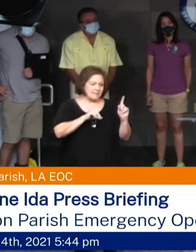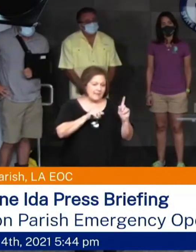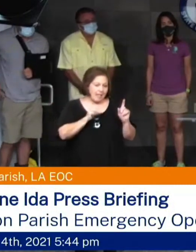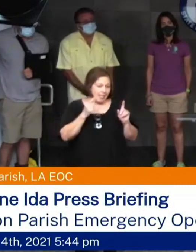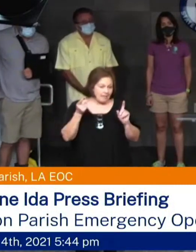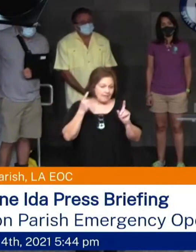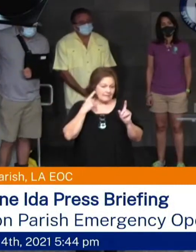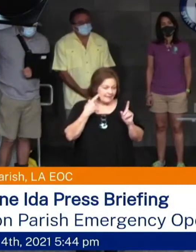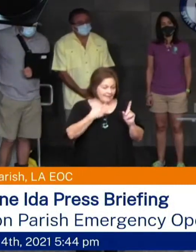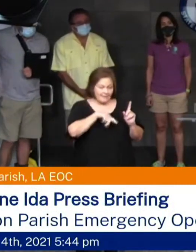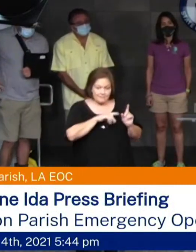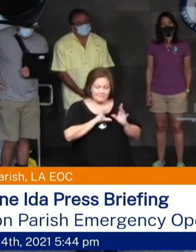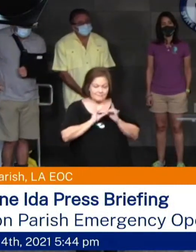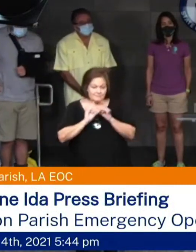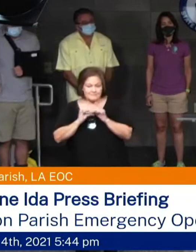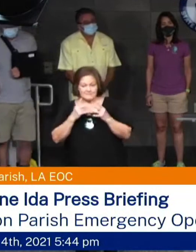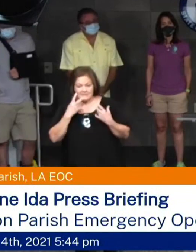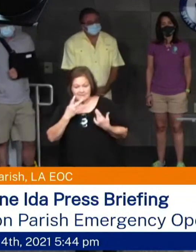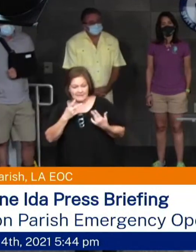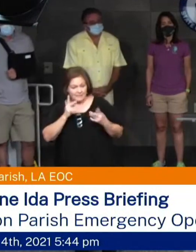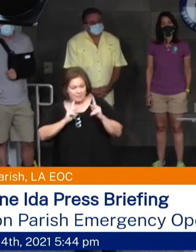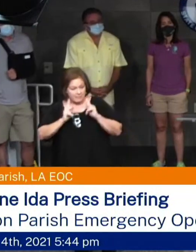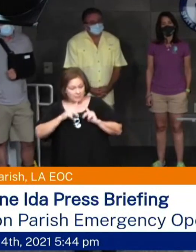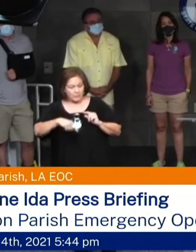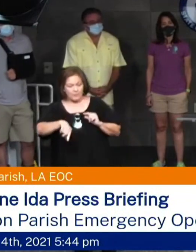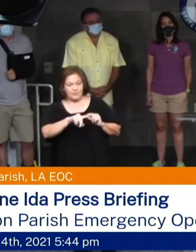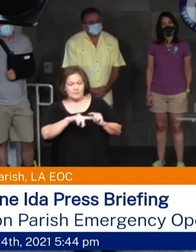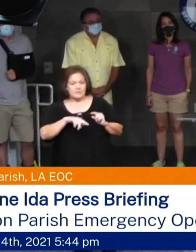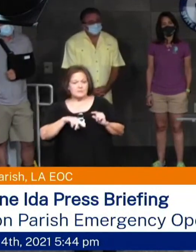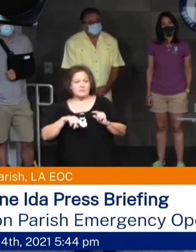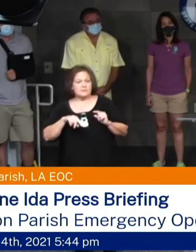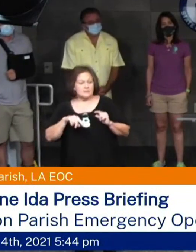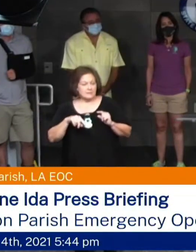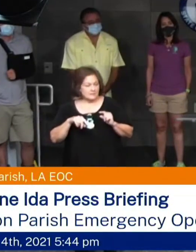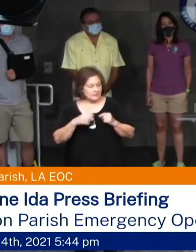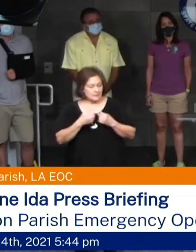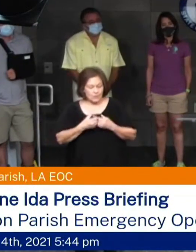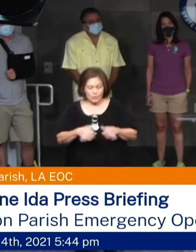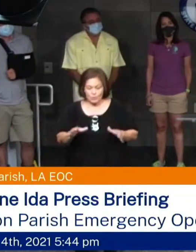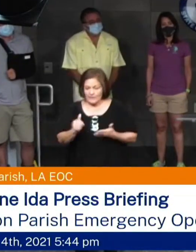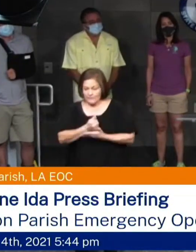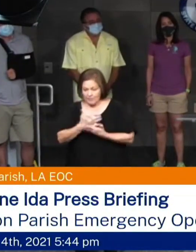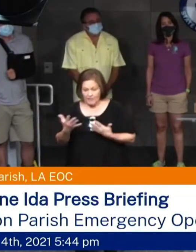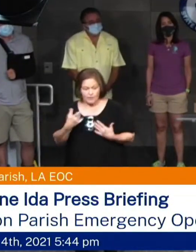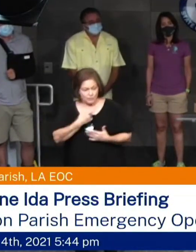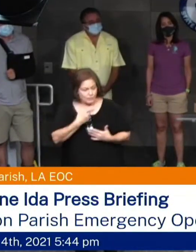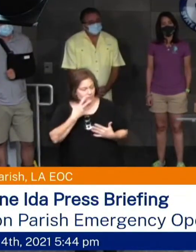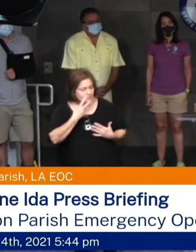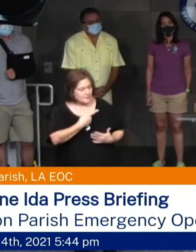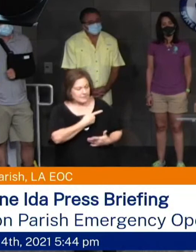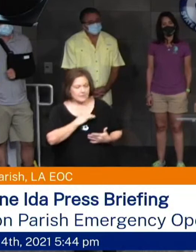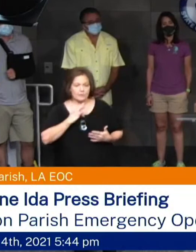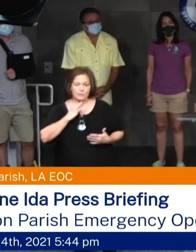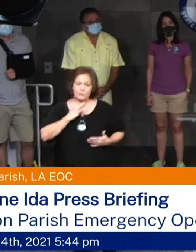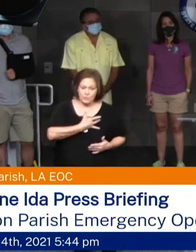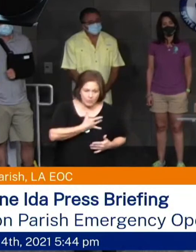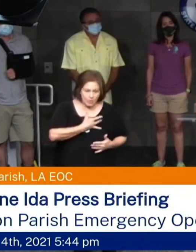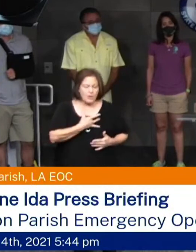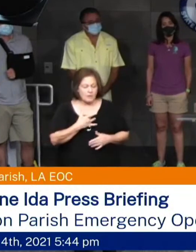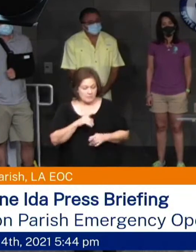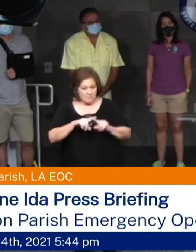and see the citizens of their lose everything, you can see the passion, and you have no doubt we will